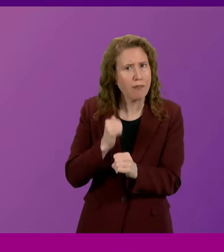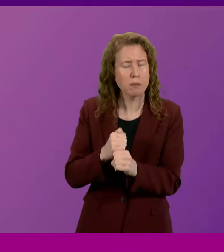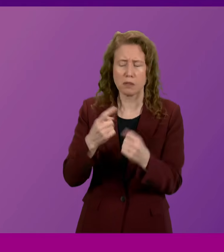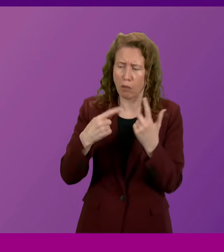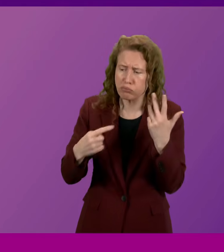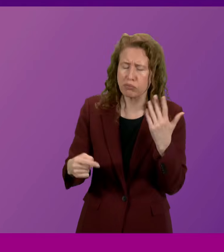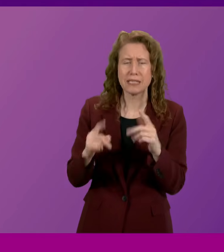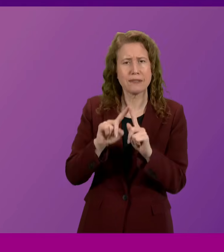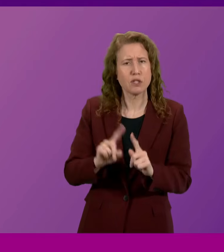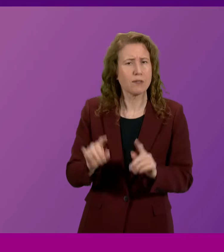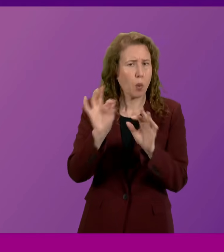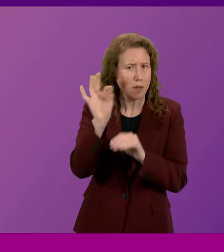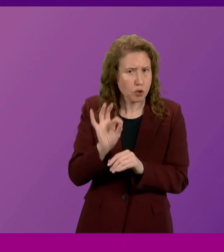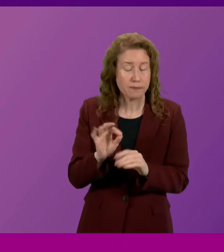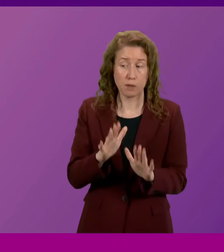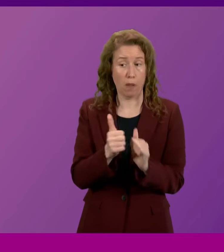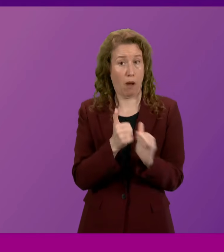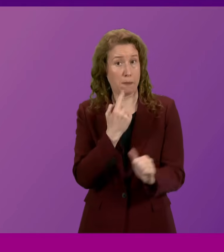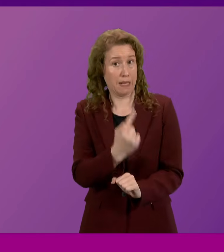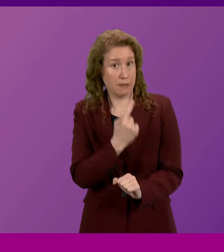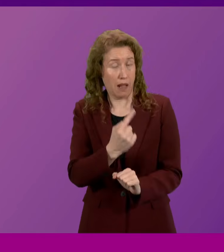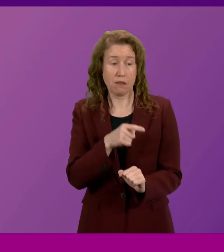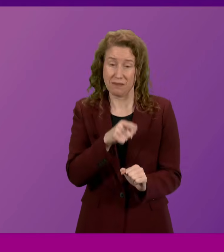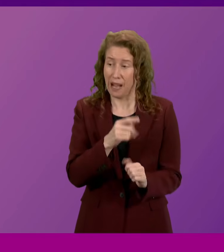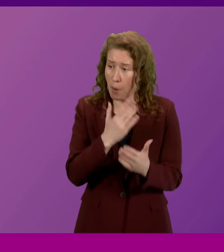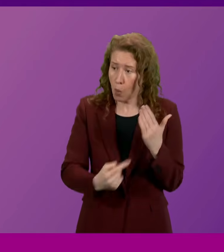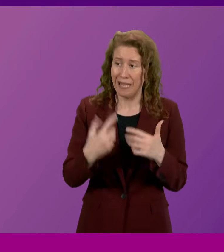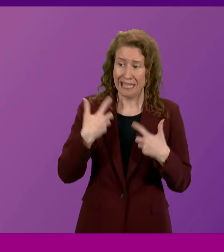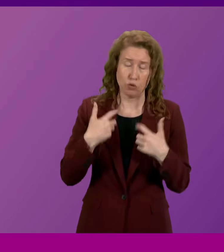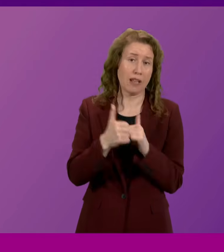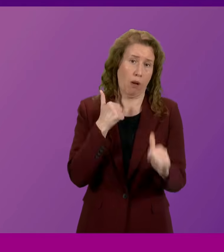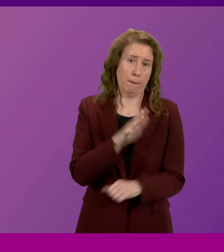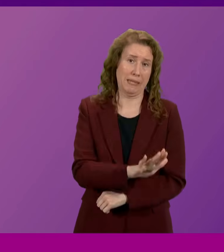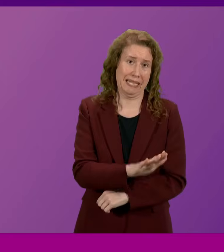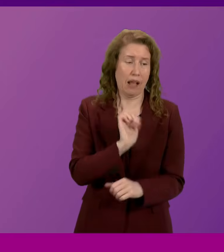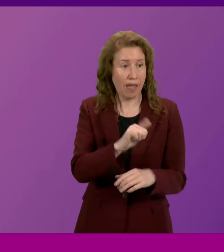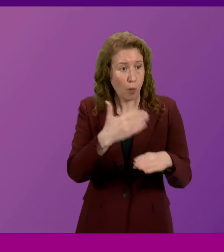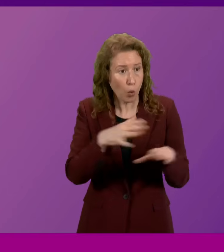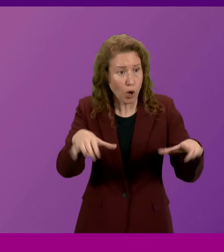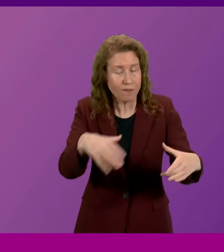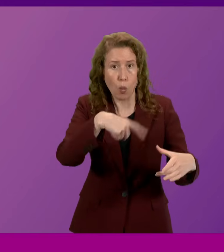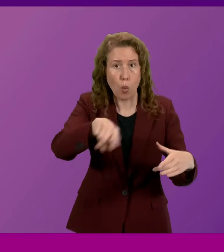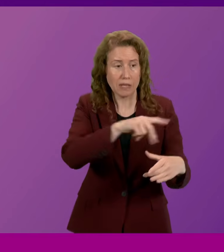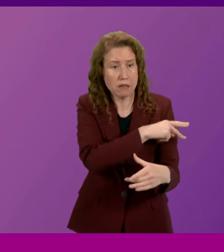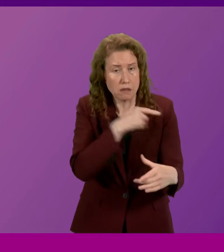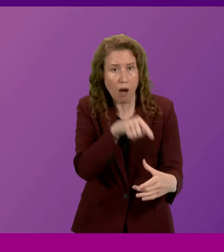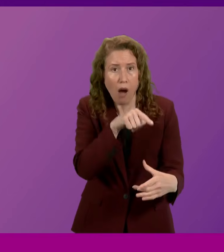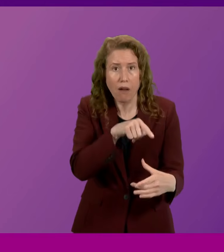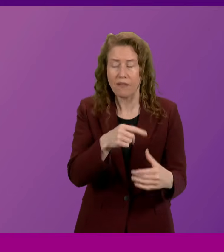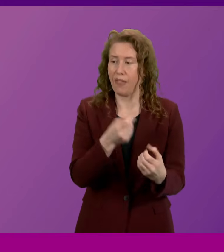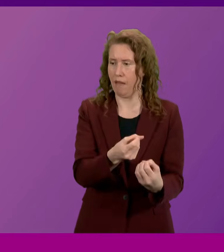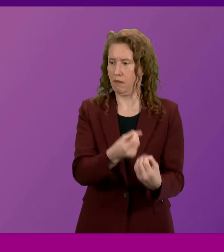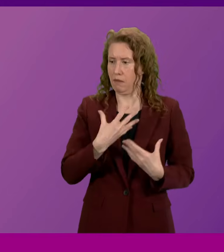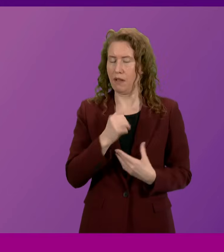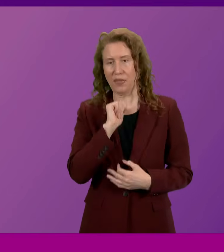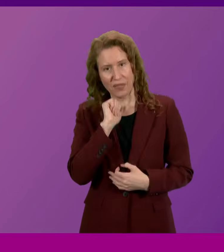these questions. So the company, who are the only ones I'm interested in here, are the company and the workforce. The company have